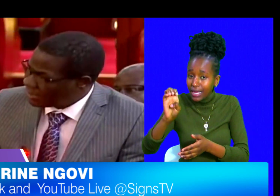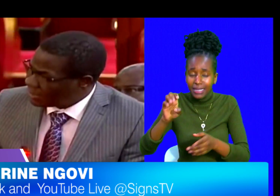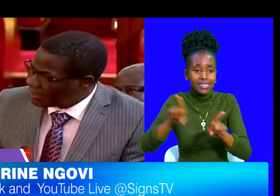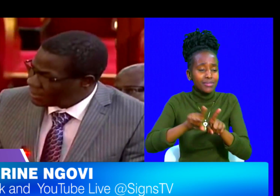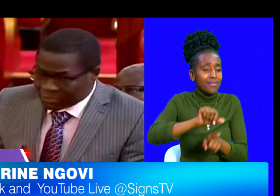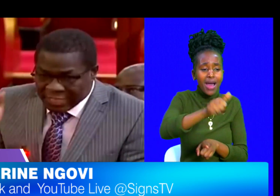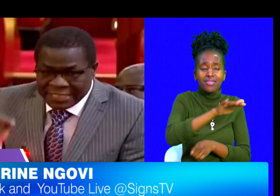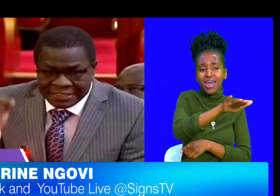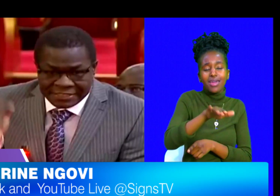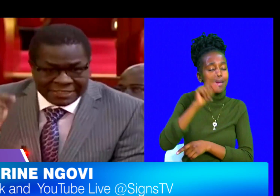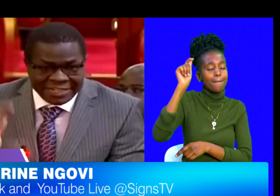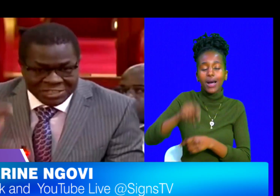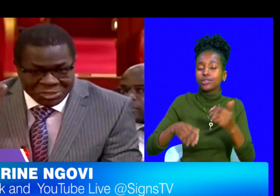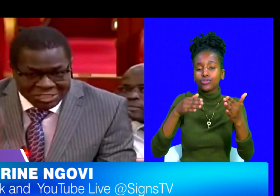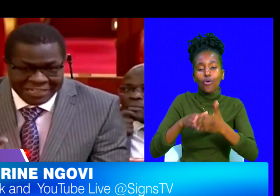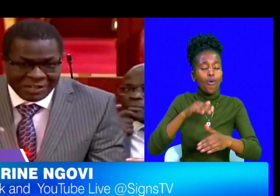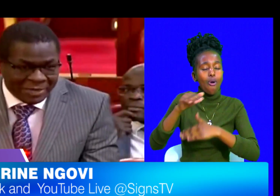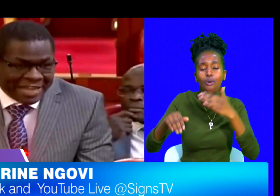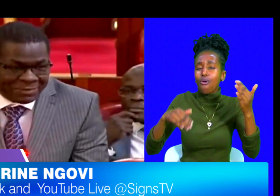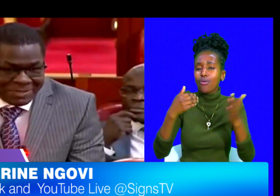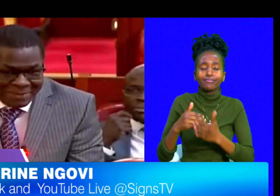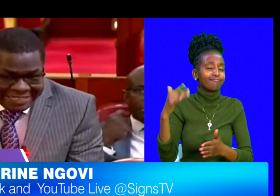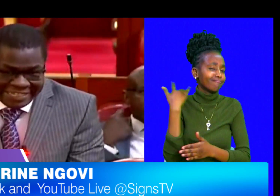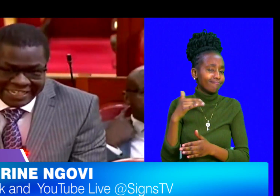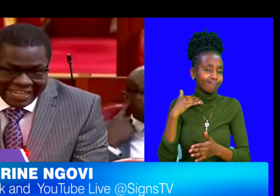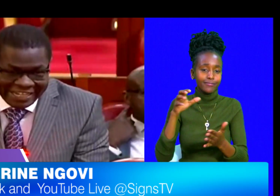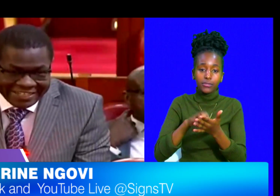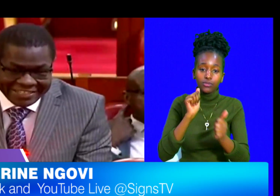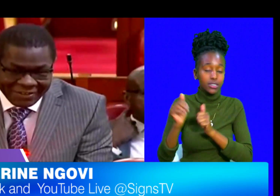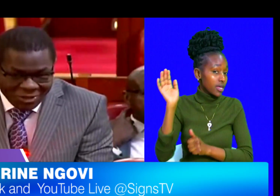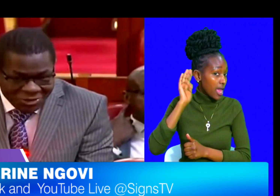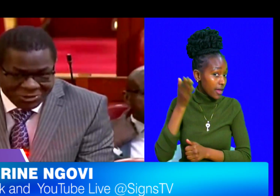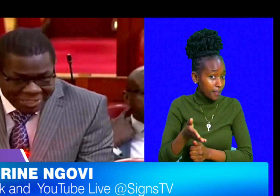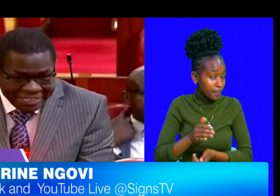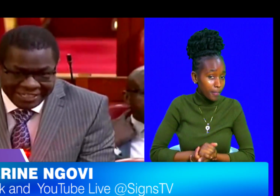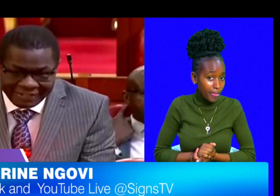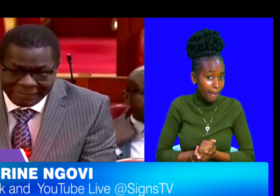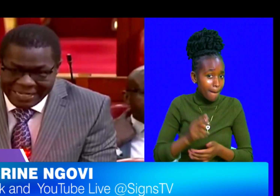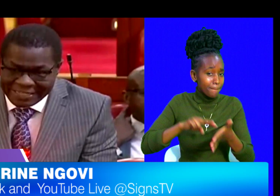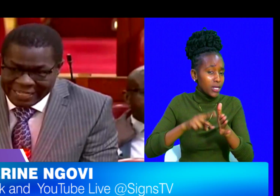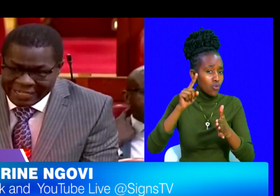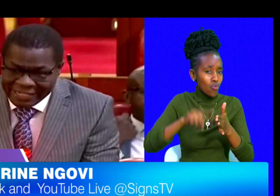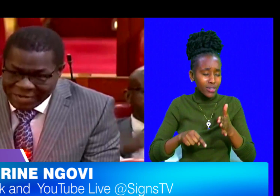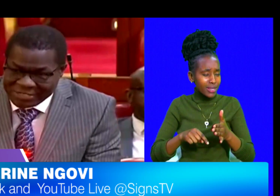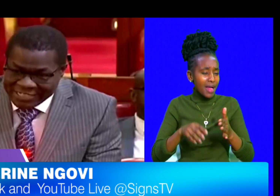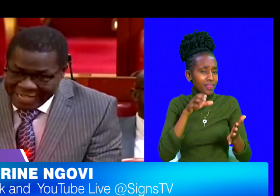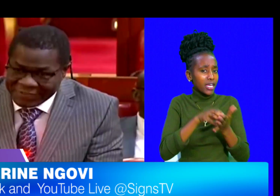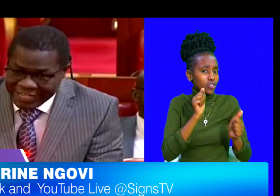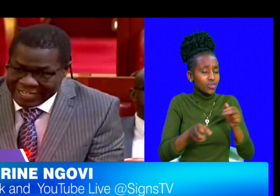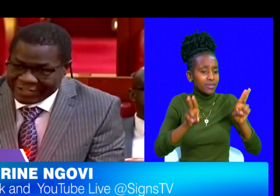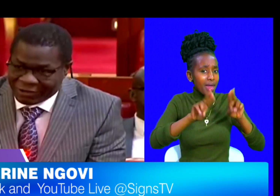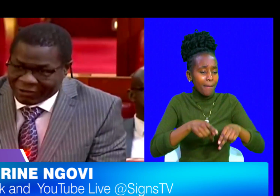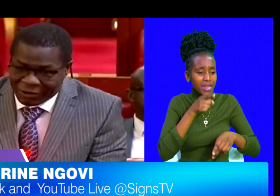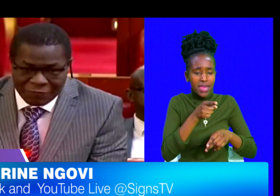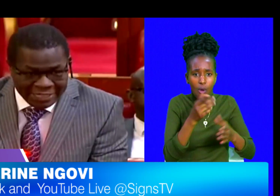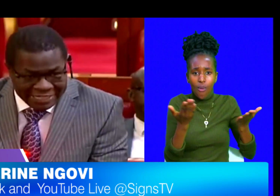Speaker. So this atrocity which has been meted against our own colleague by the county